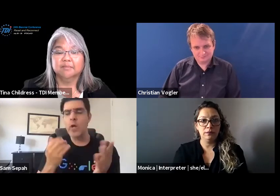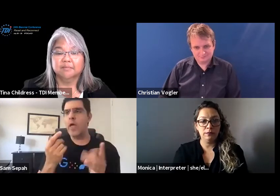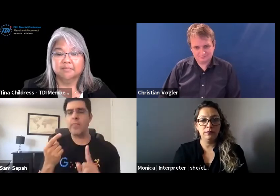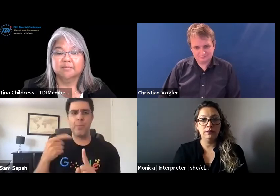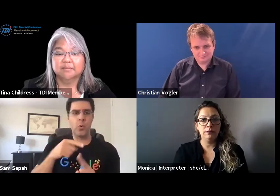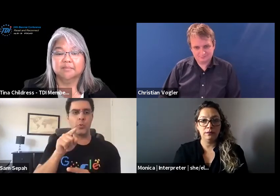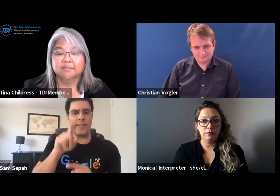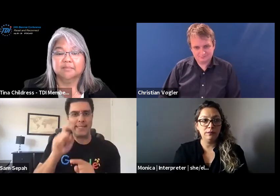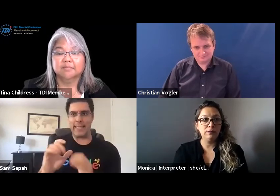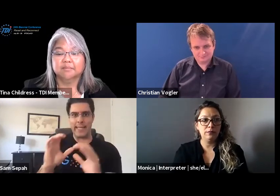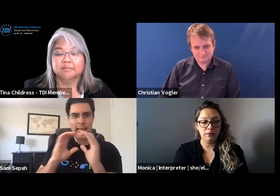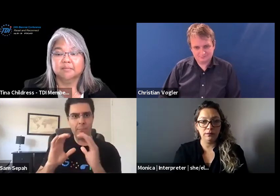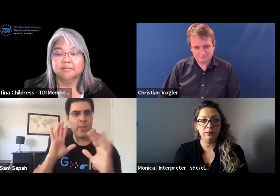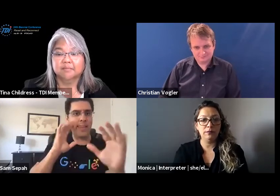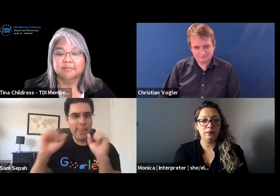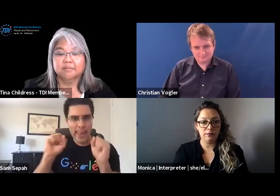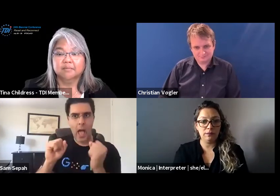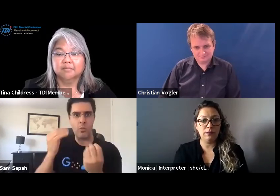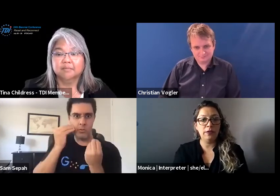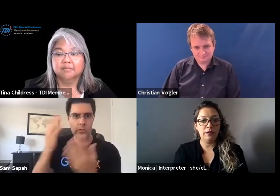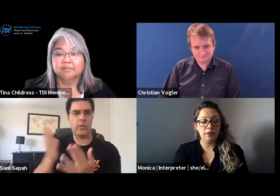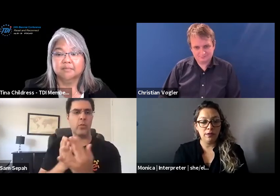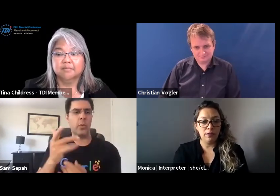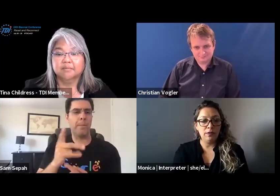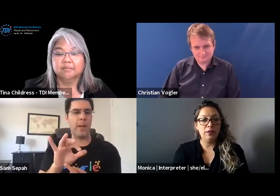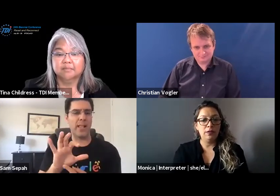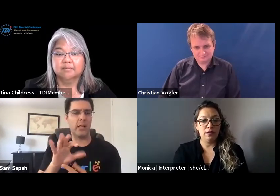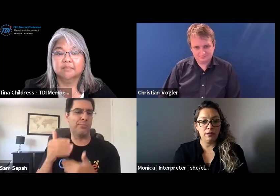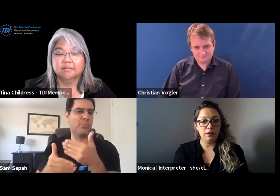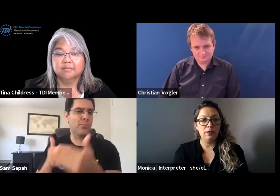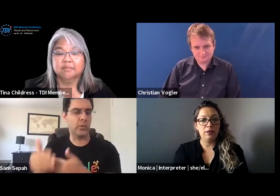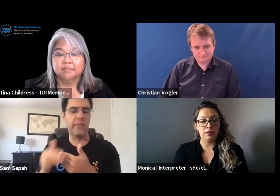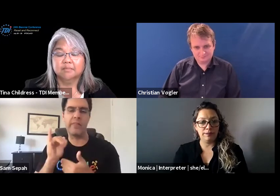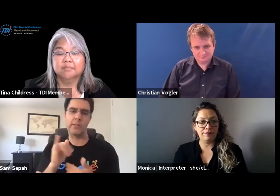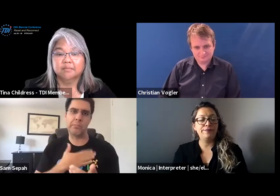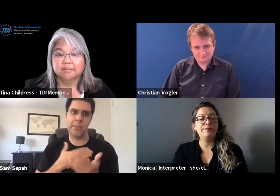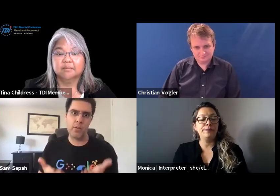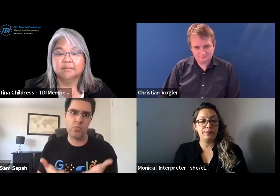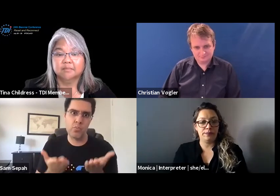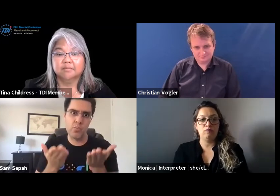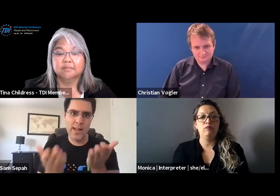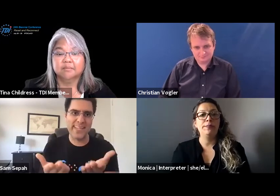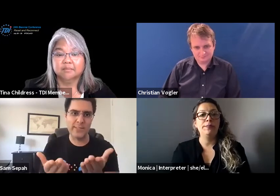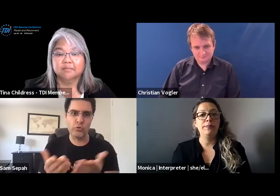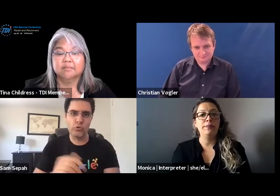group, make it a point to be able to communicate loudly and let them know through the public process. And that's